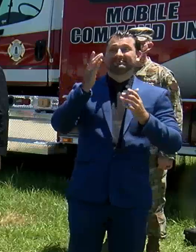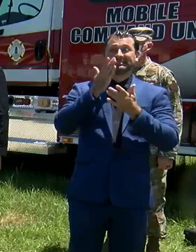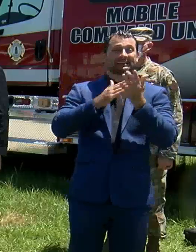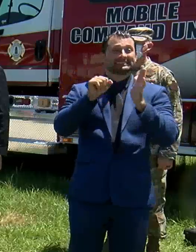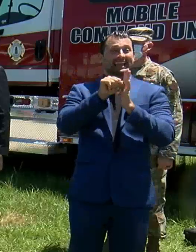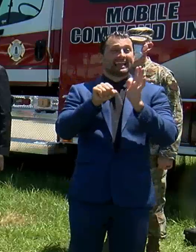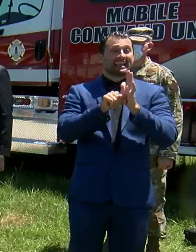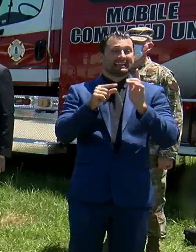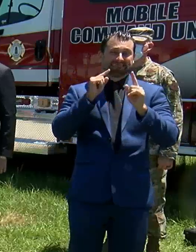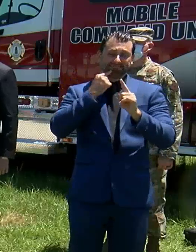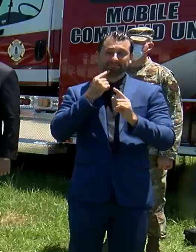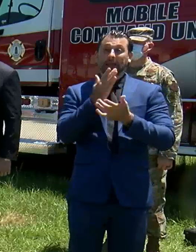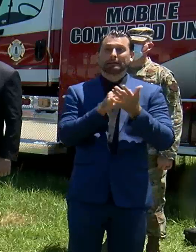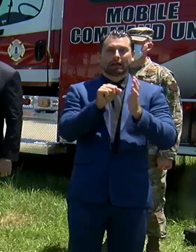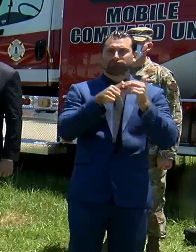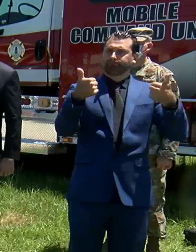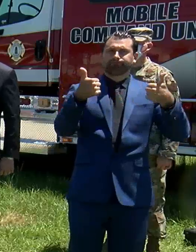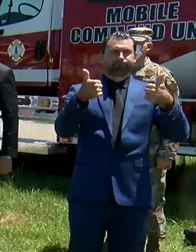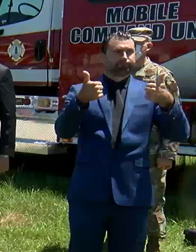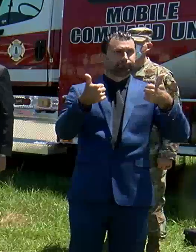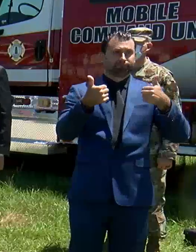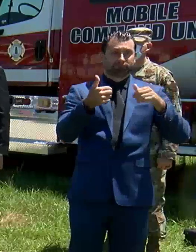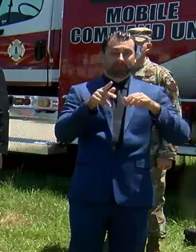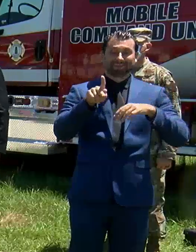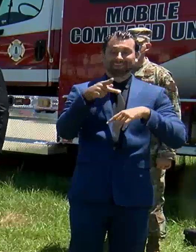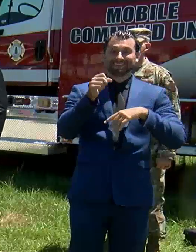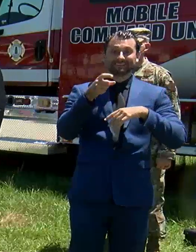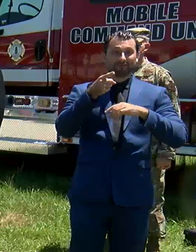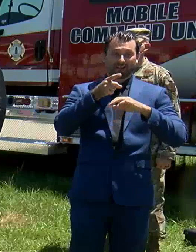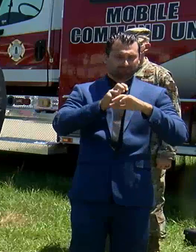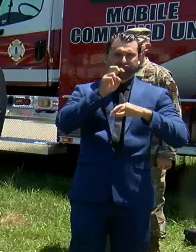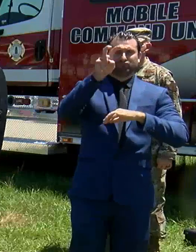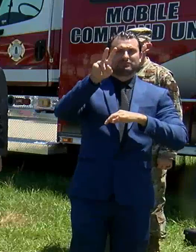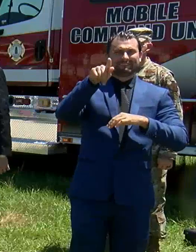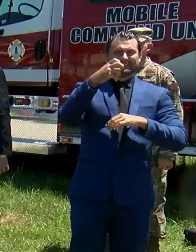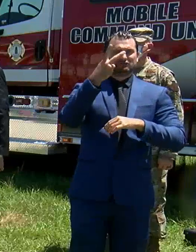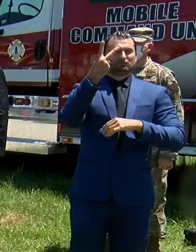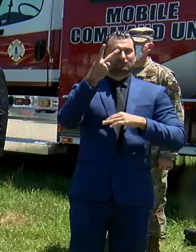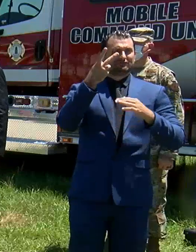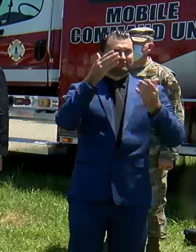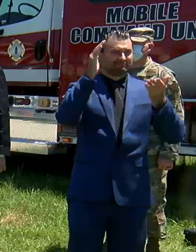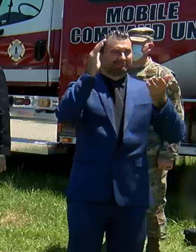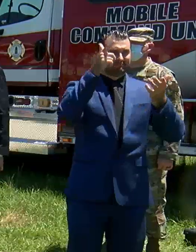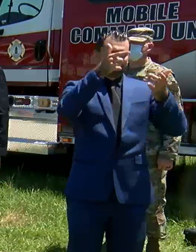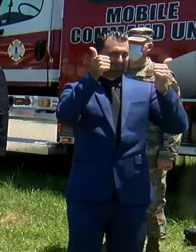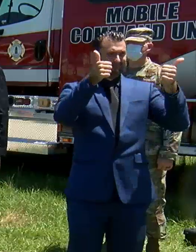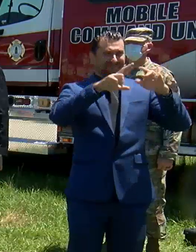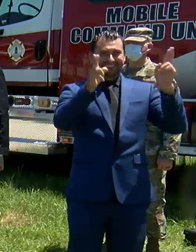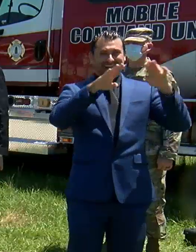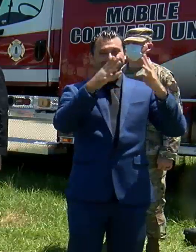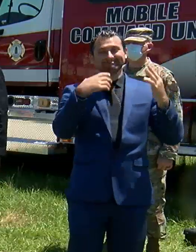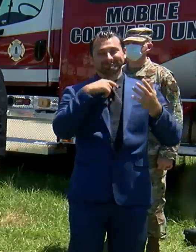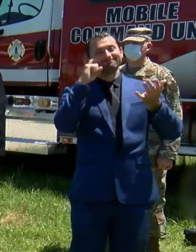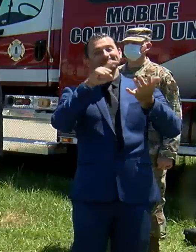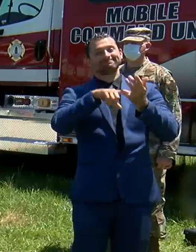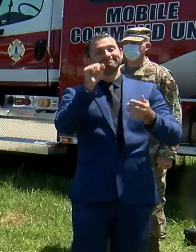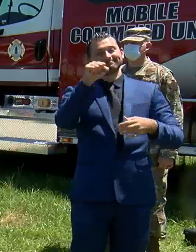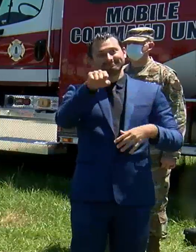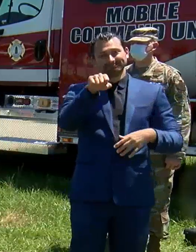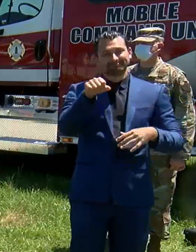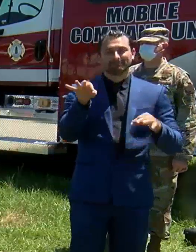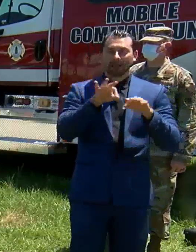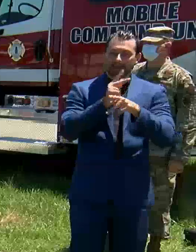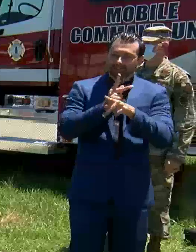think that we've just got to be very measured with how we're doing it, instill some confidence, and then I think we can get back very quickly. Thanks,